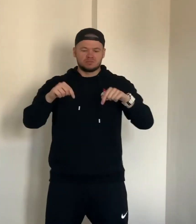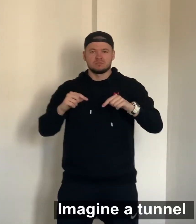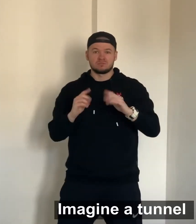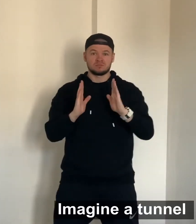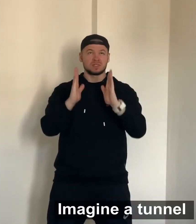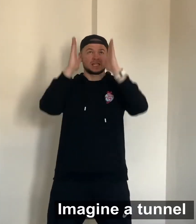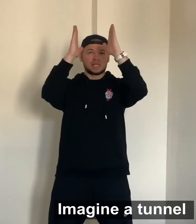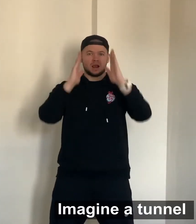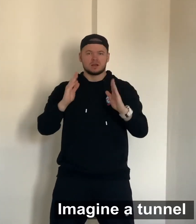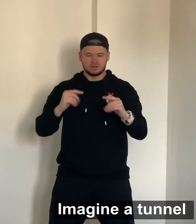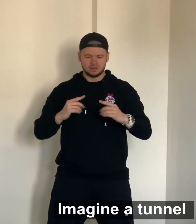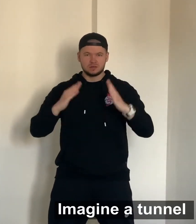Imagine a tunnel.